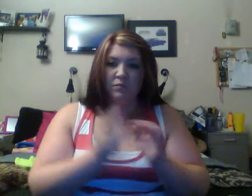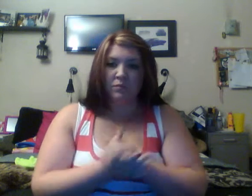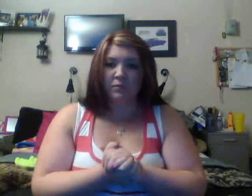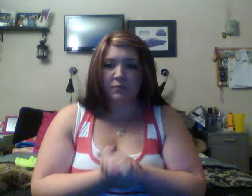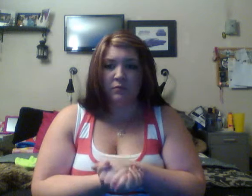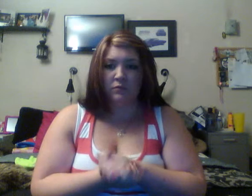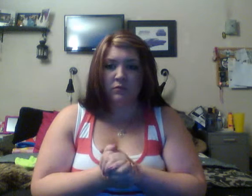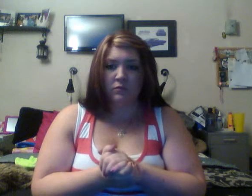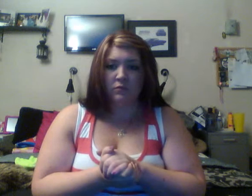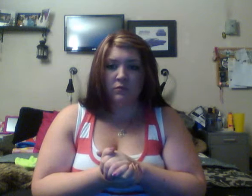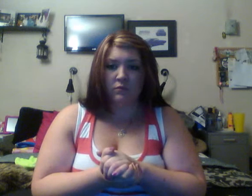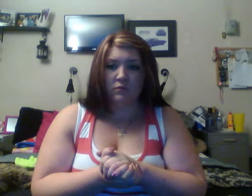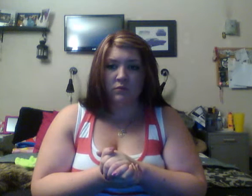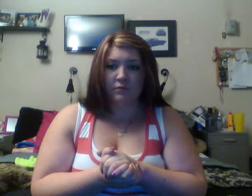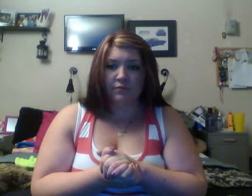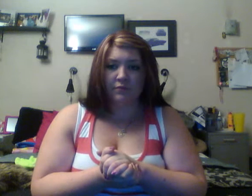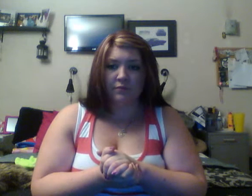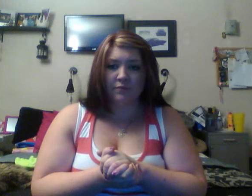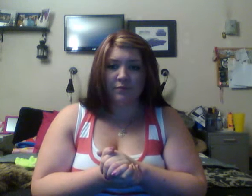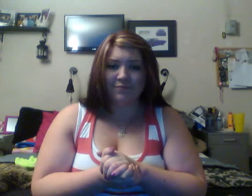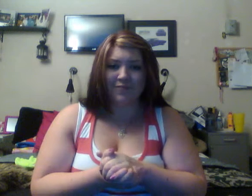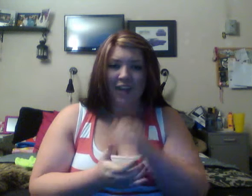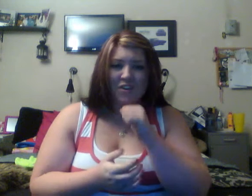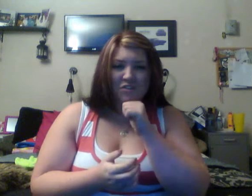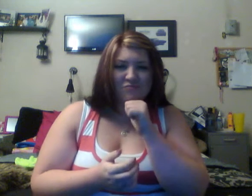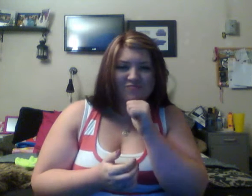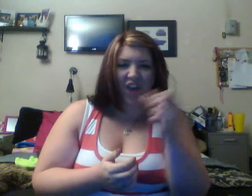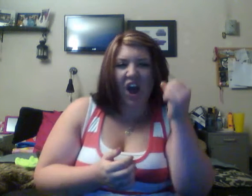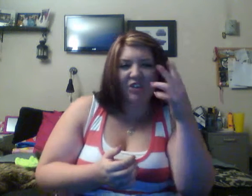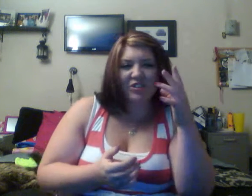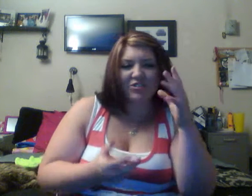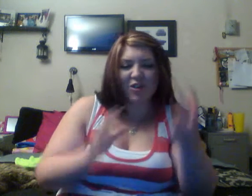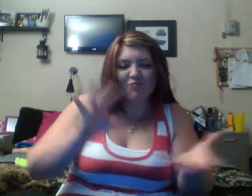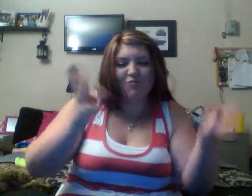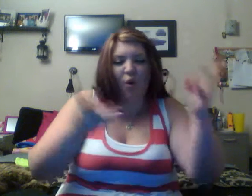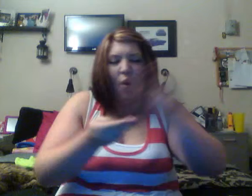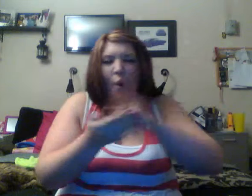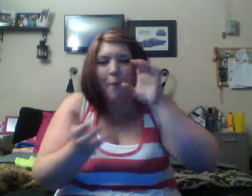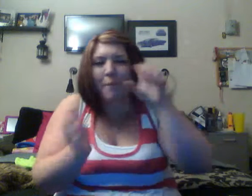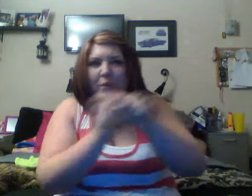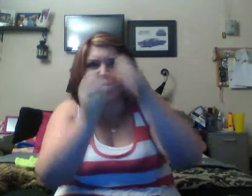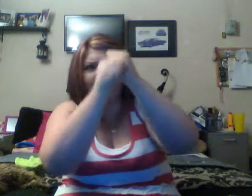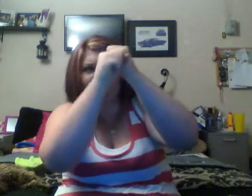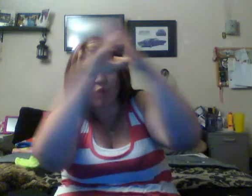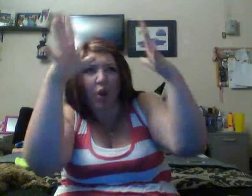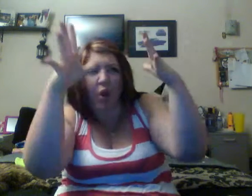like Macbeth, until you know about Stratford and what it was like to live there in the years circa